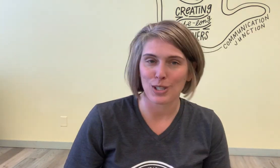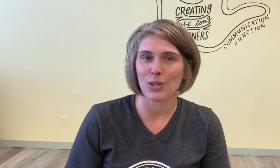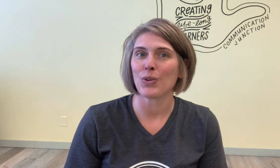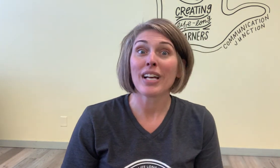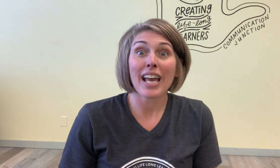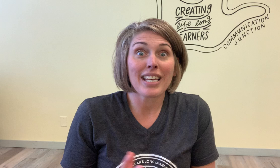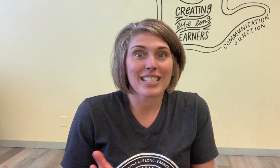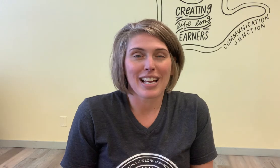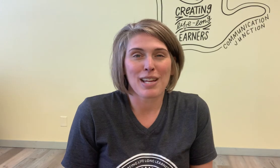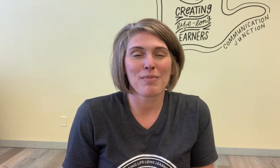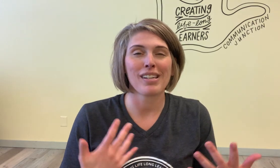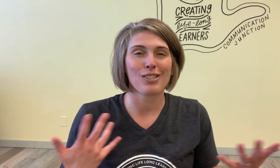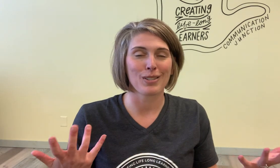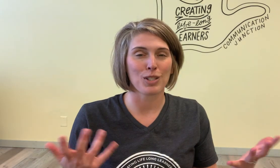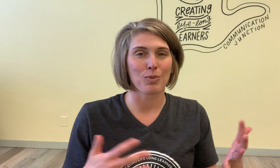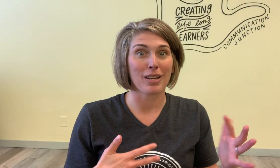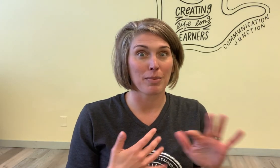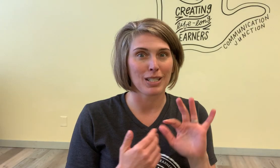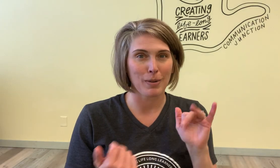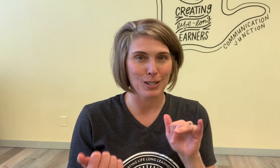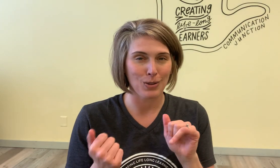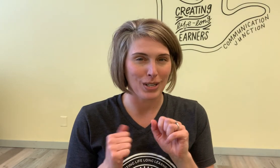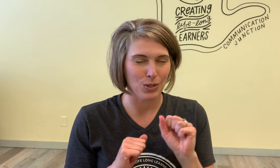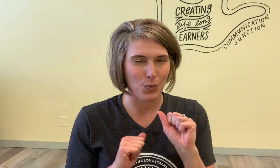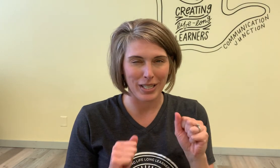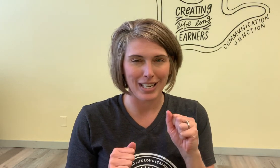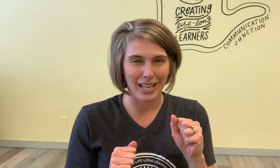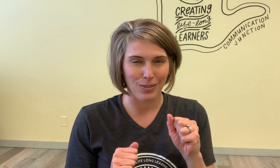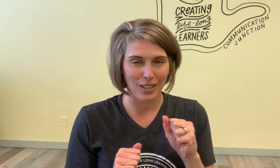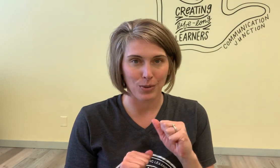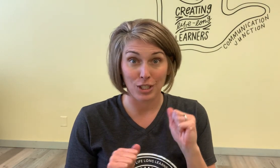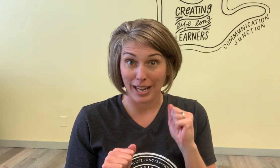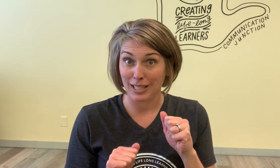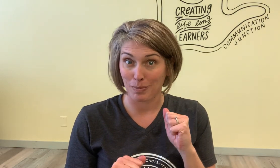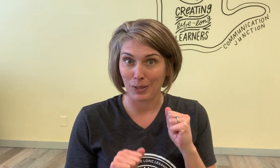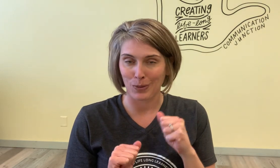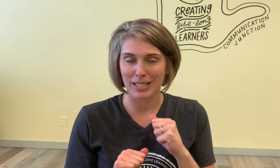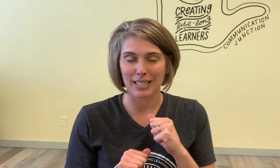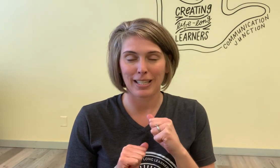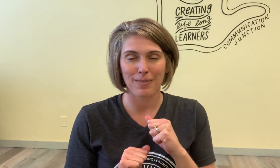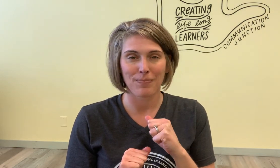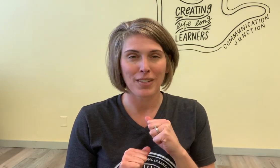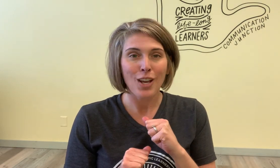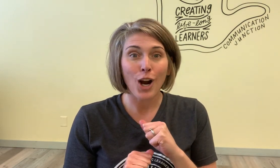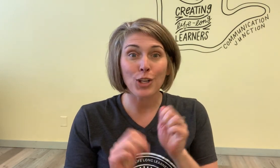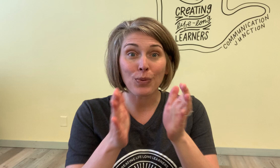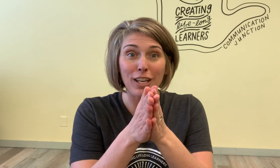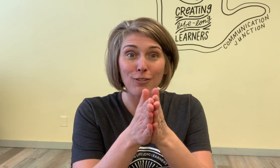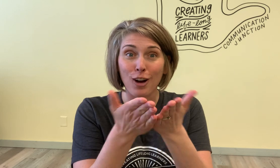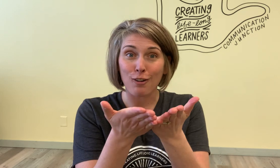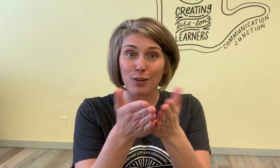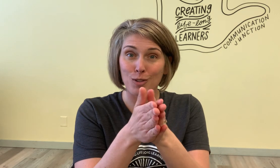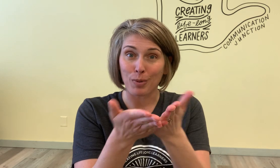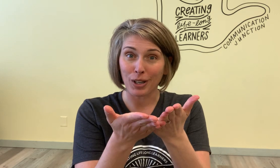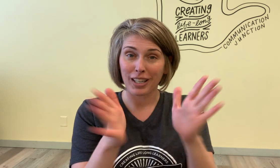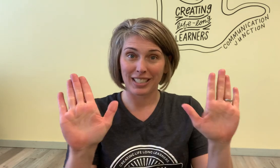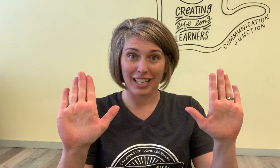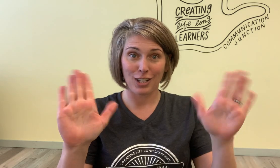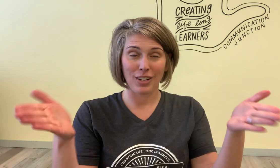do anytime during the spring, but especially when it's windy out there, which it has been recently. Are you ready for our first book? Take your